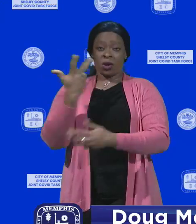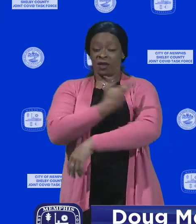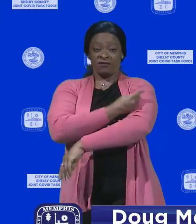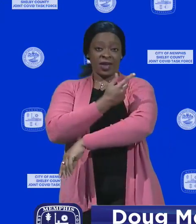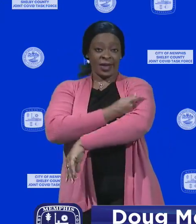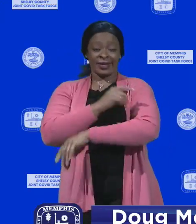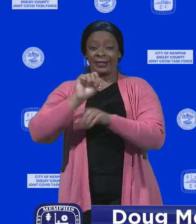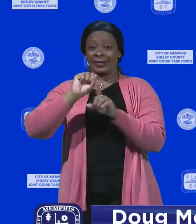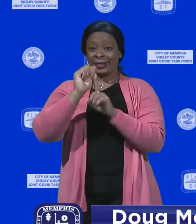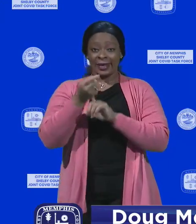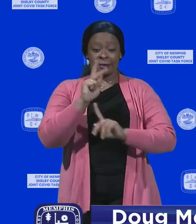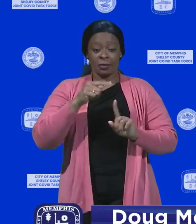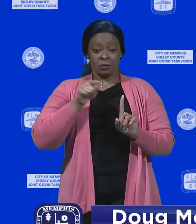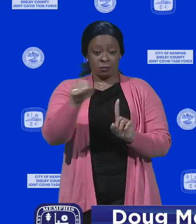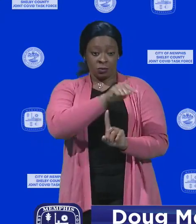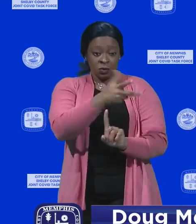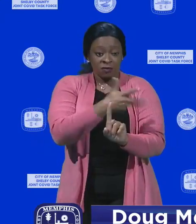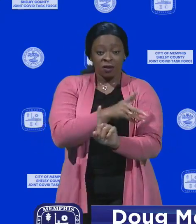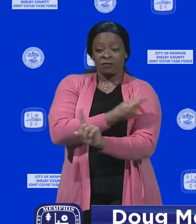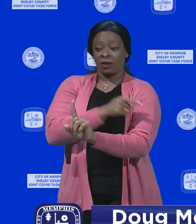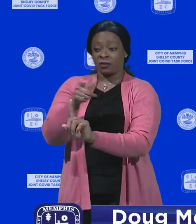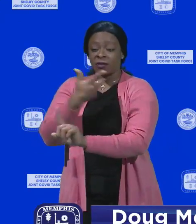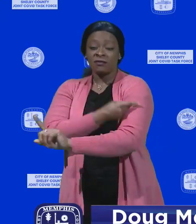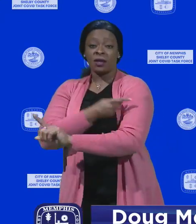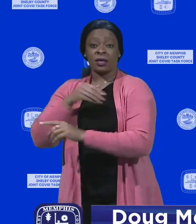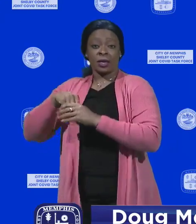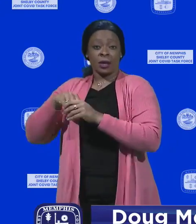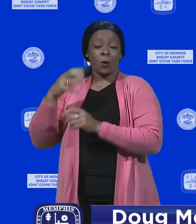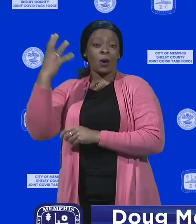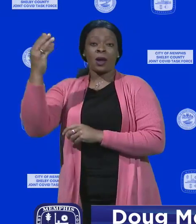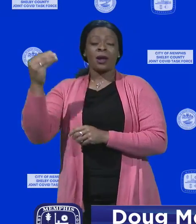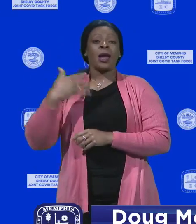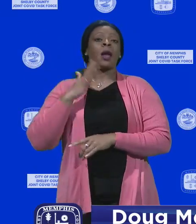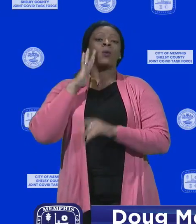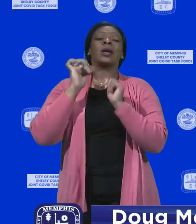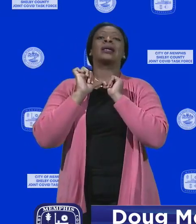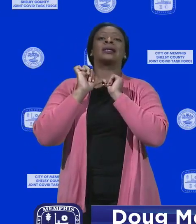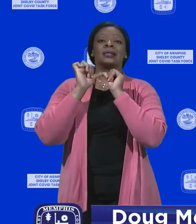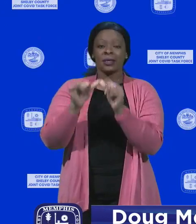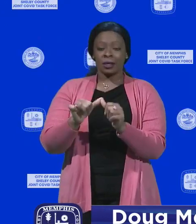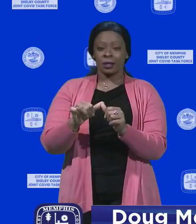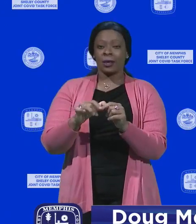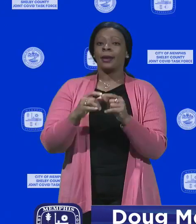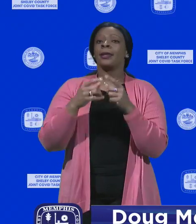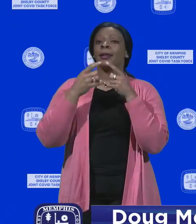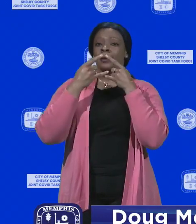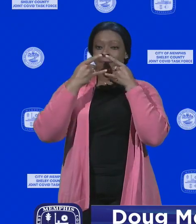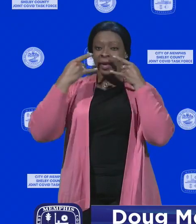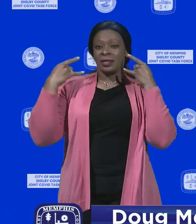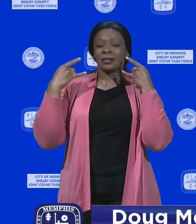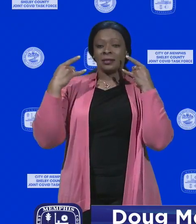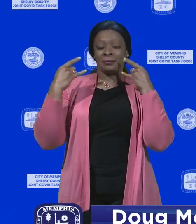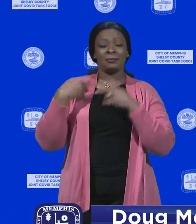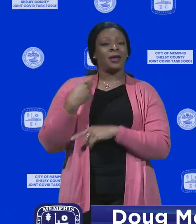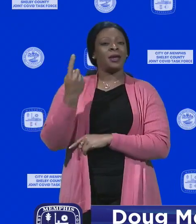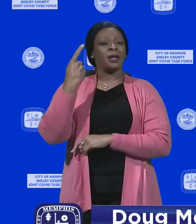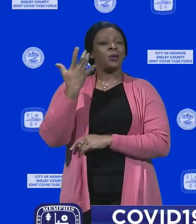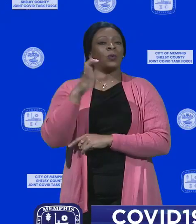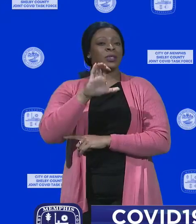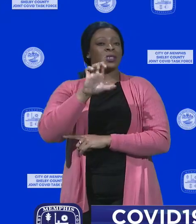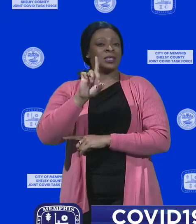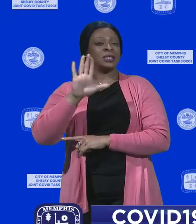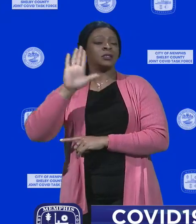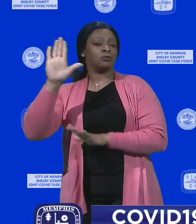vaccination status of people I'm around, whether indoors or outdoors, I will continue to wear my mask. I understand what the